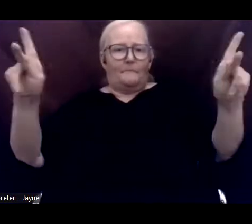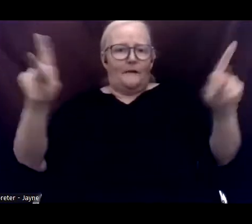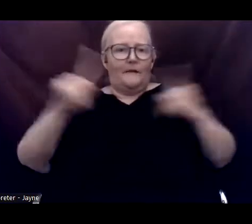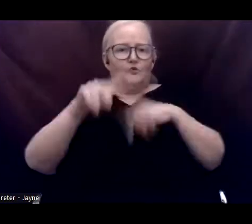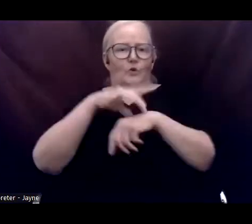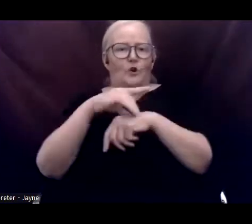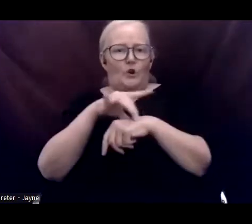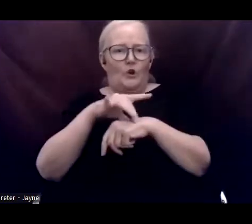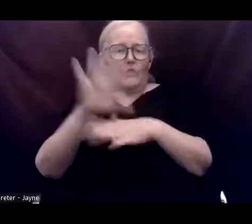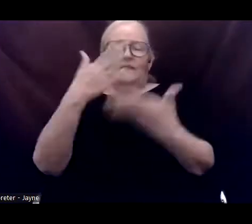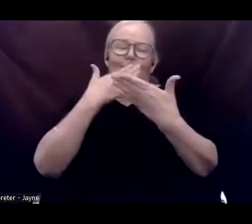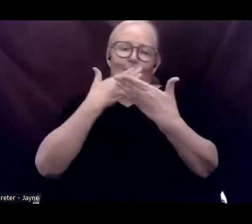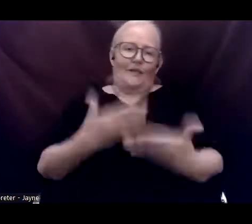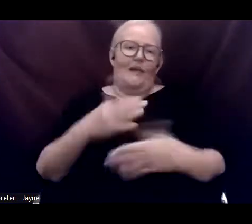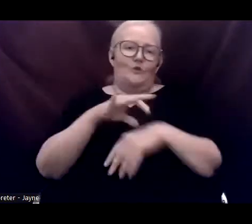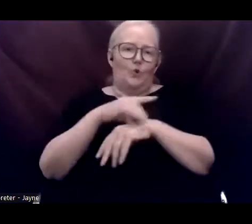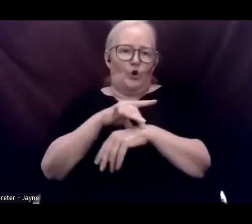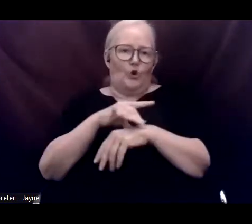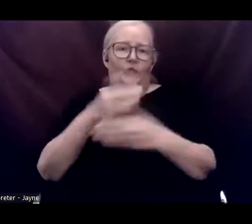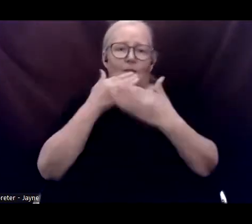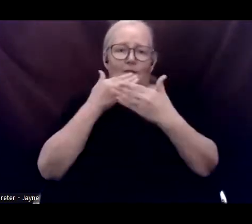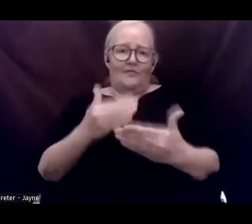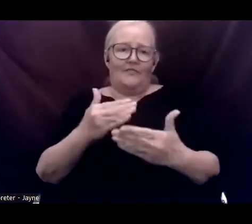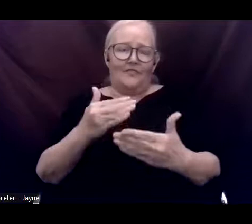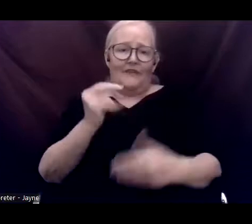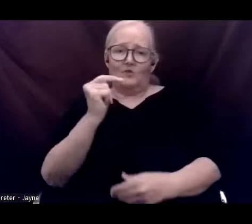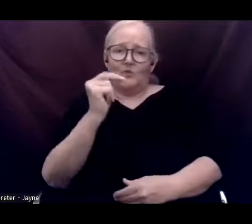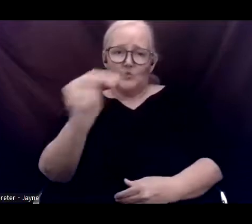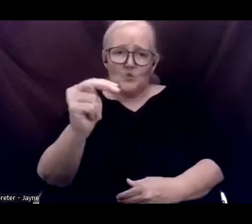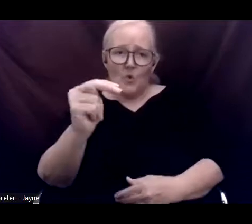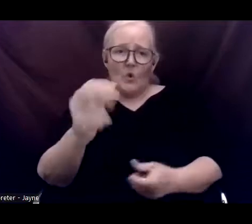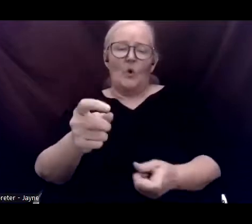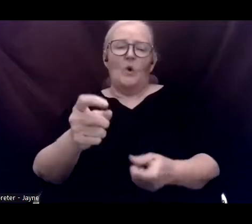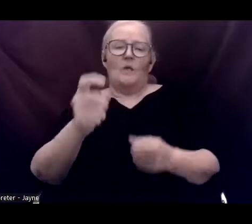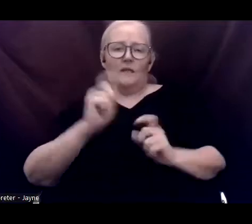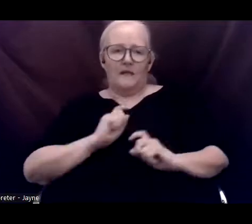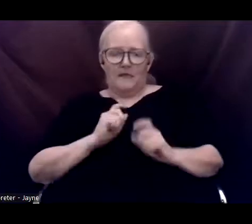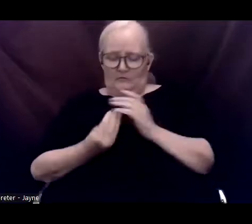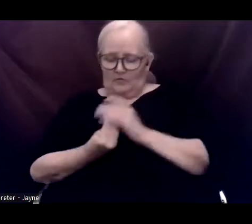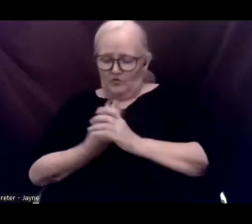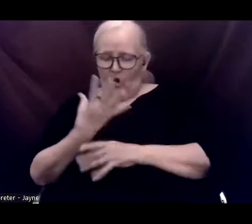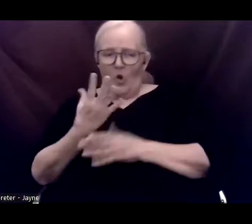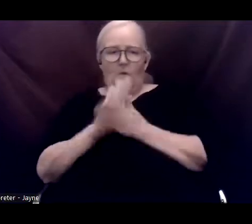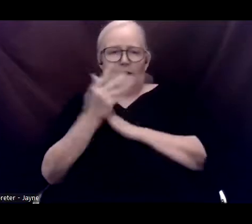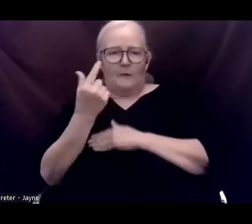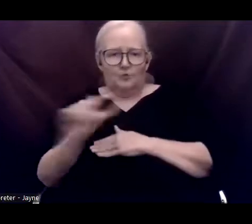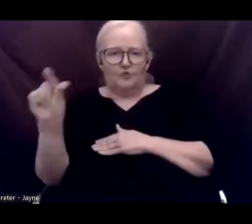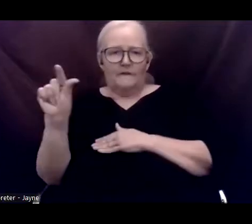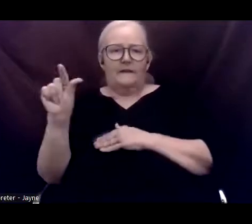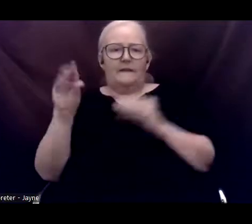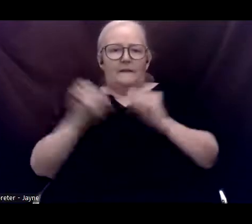Thanks to the earth, thanks to the north for the gifts of growing, greening, and sending